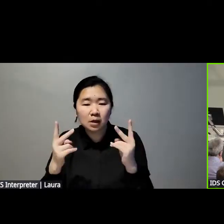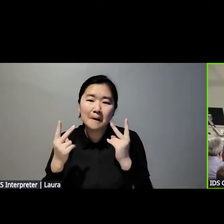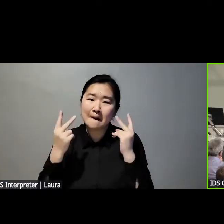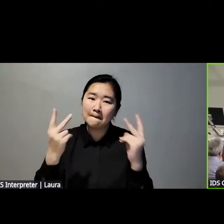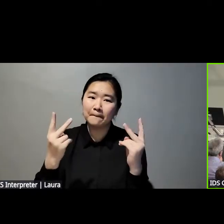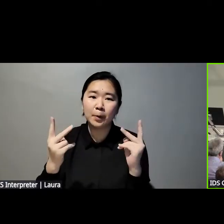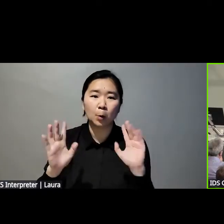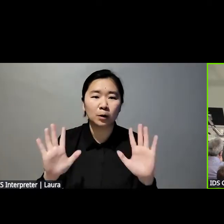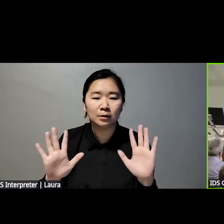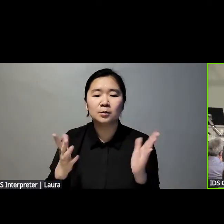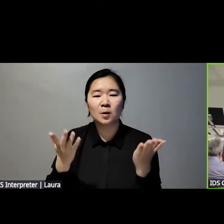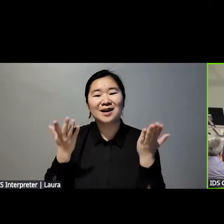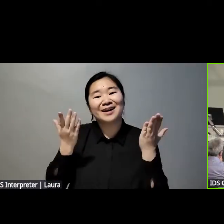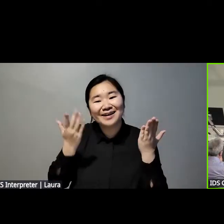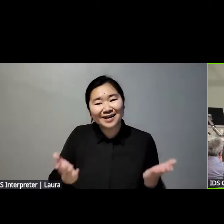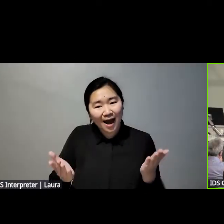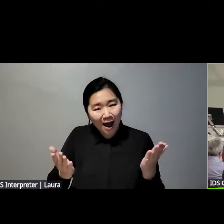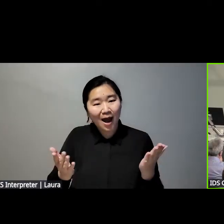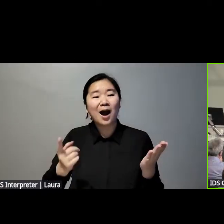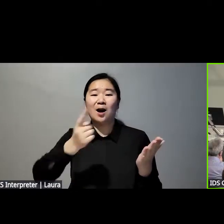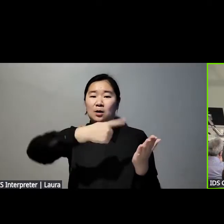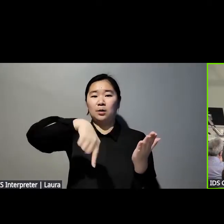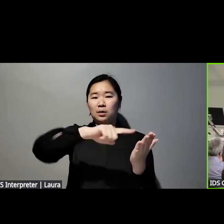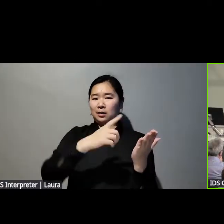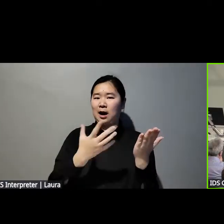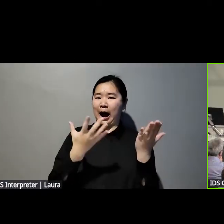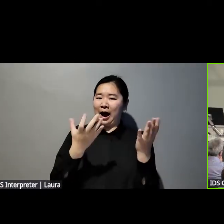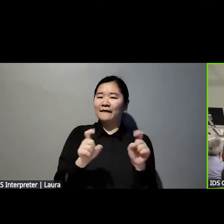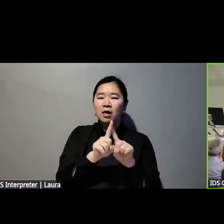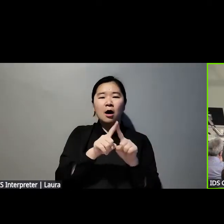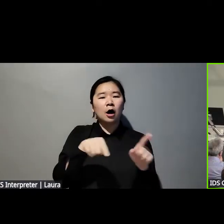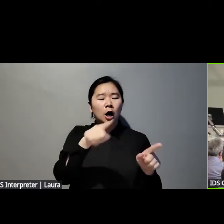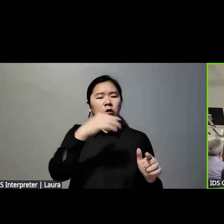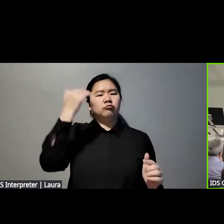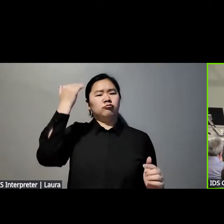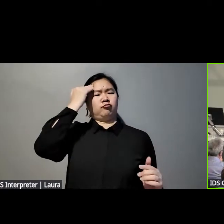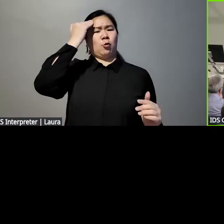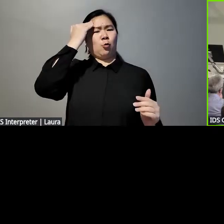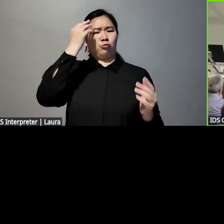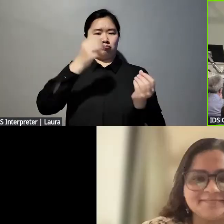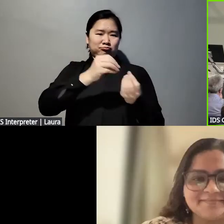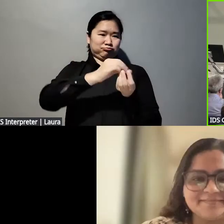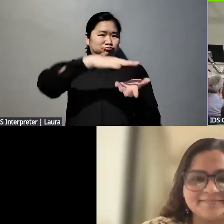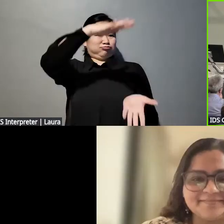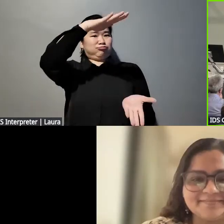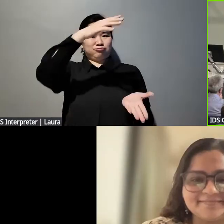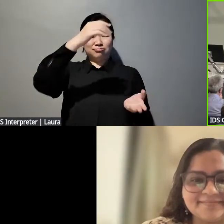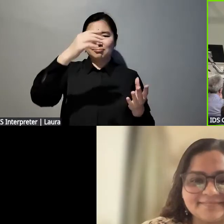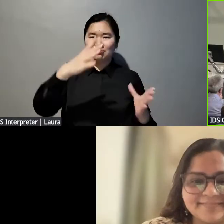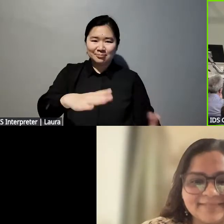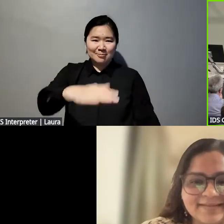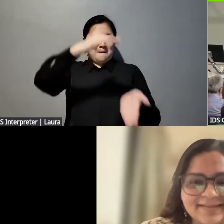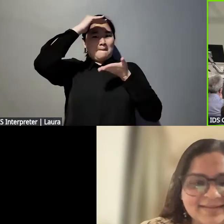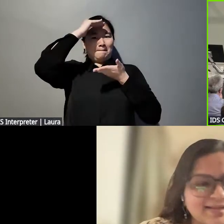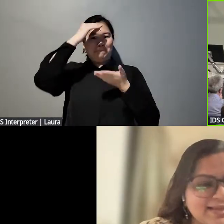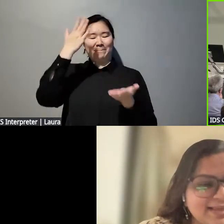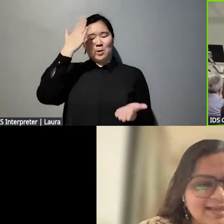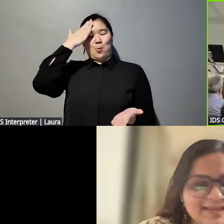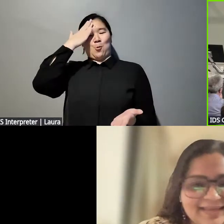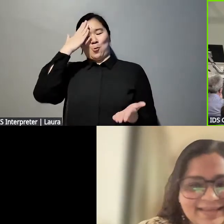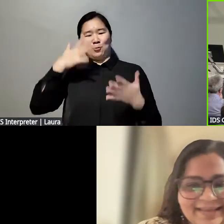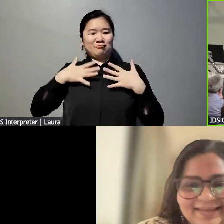the International Disability Alliance. And Gayatri, I believe you're joining us today from India. Over to